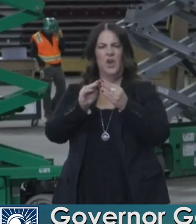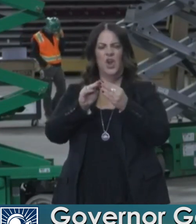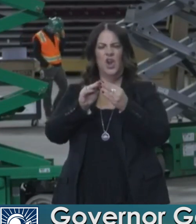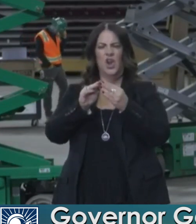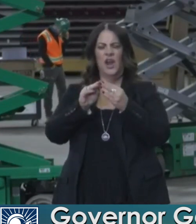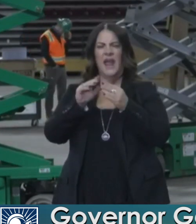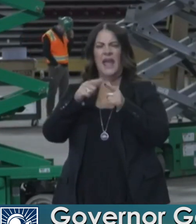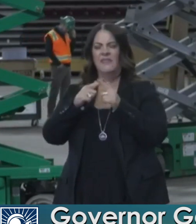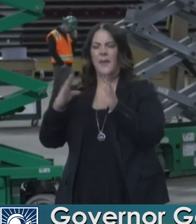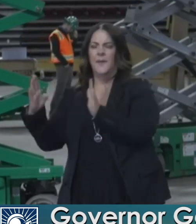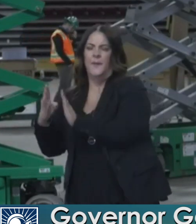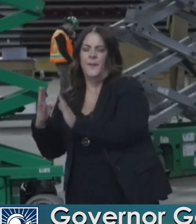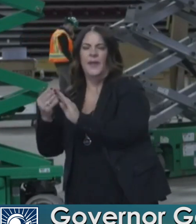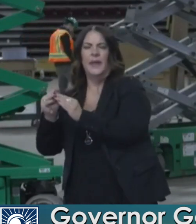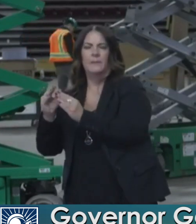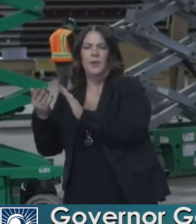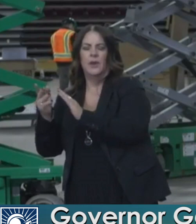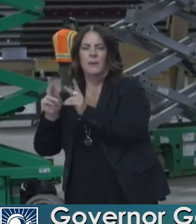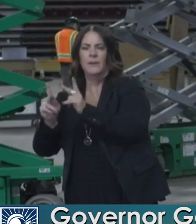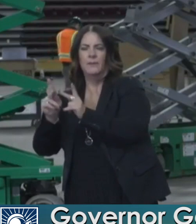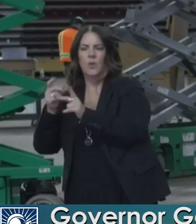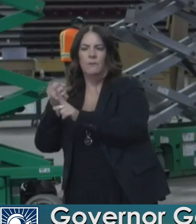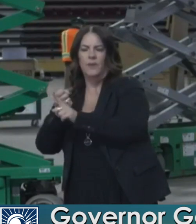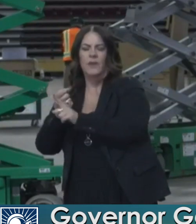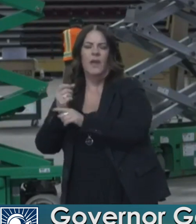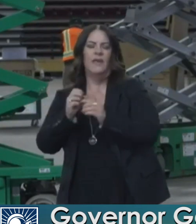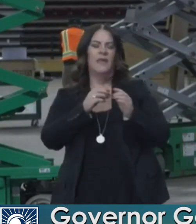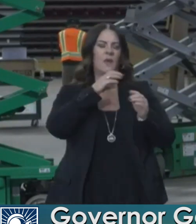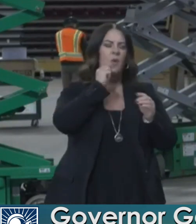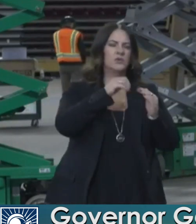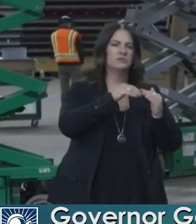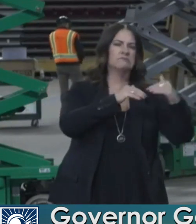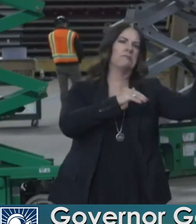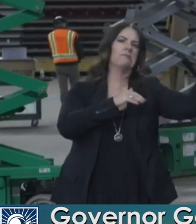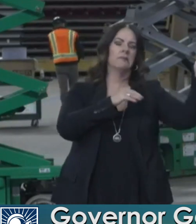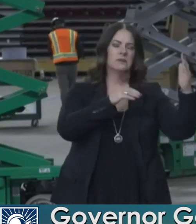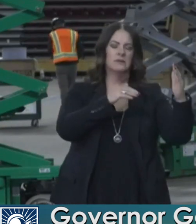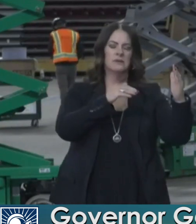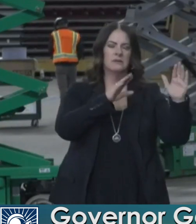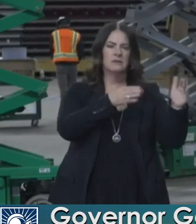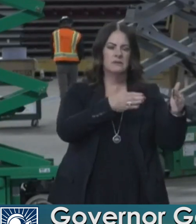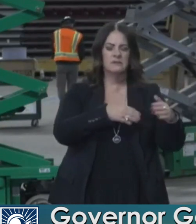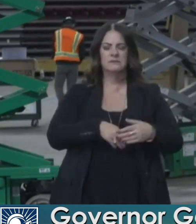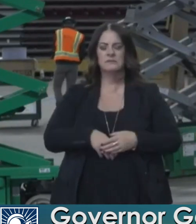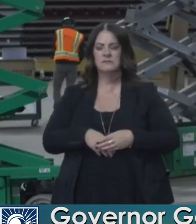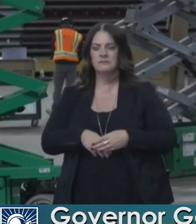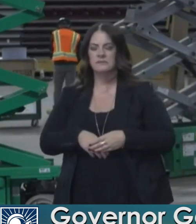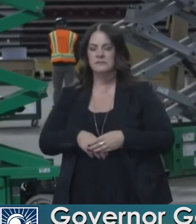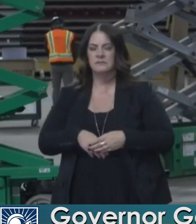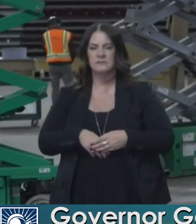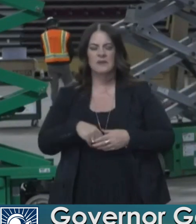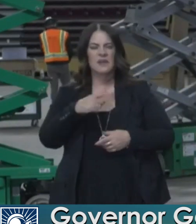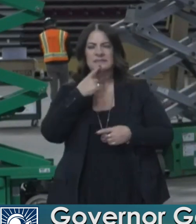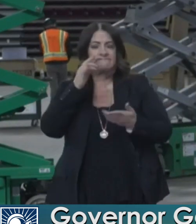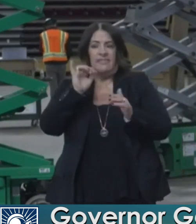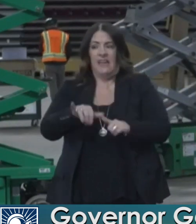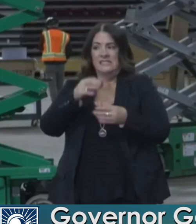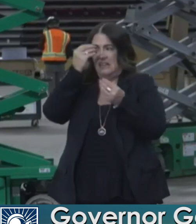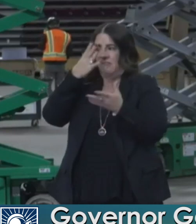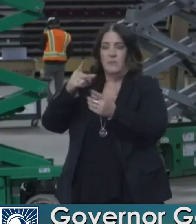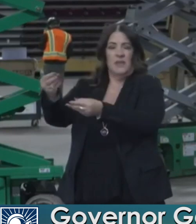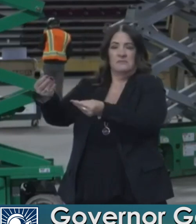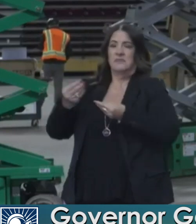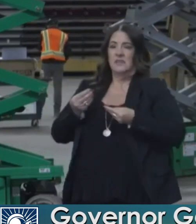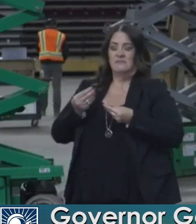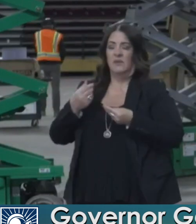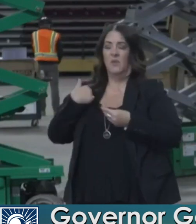and old? Are you trying to scare younger people, and can you provide more specific numbers for that? Well, no, it's just that's the information that's been provided me. We go 0